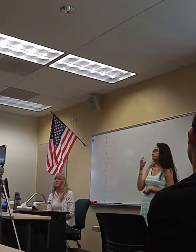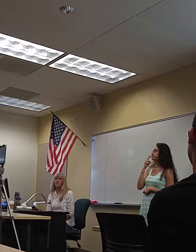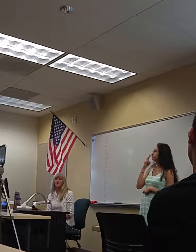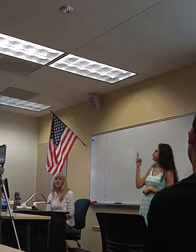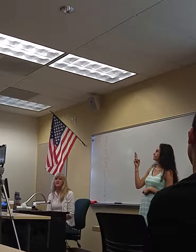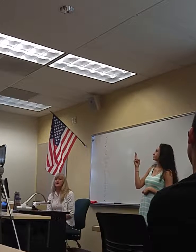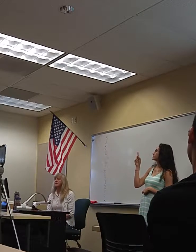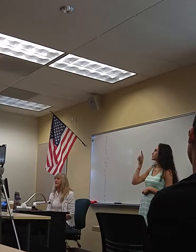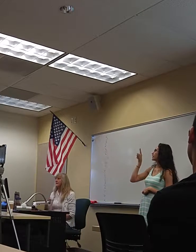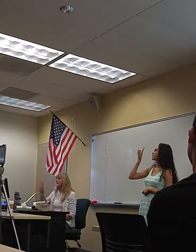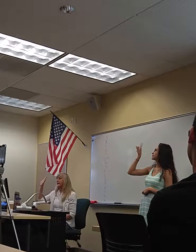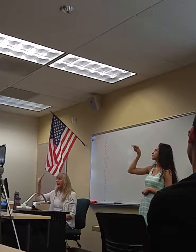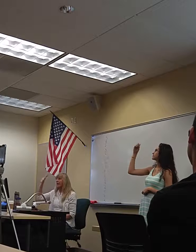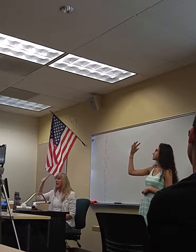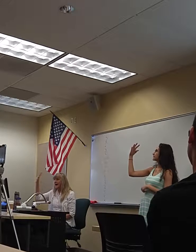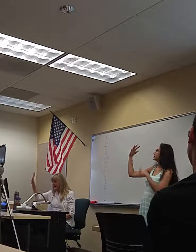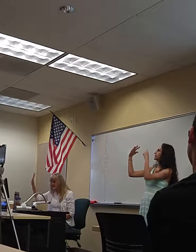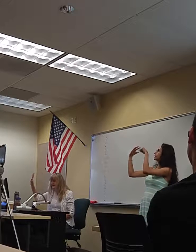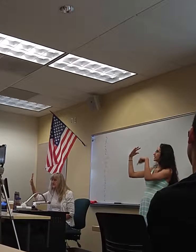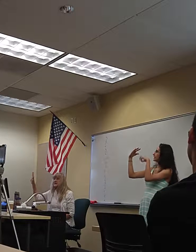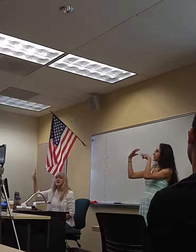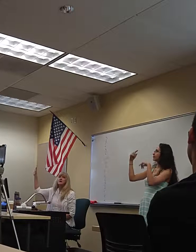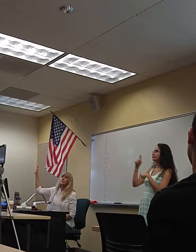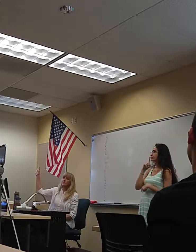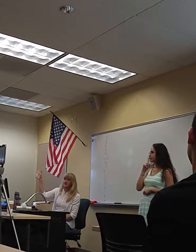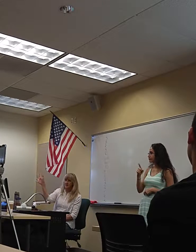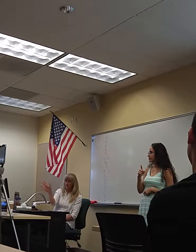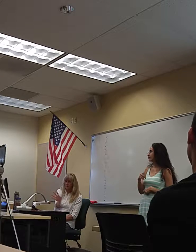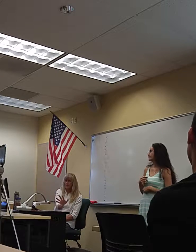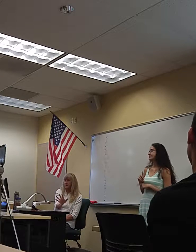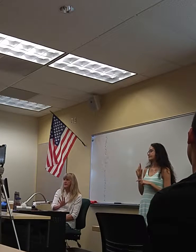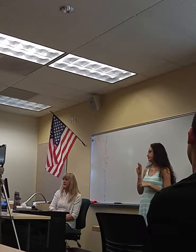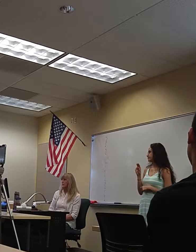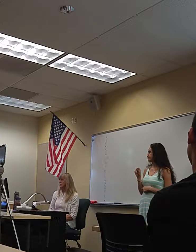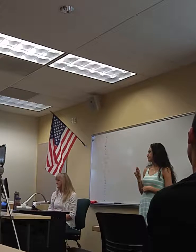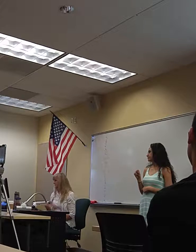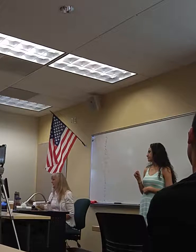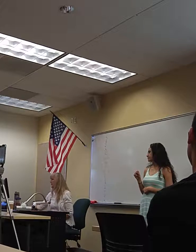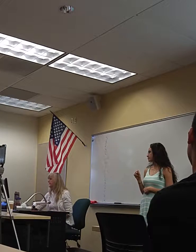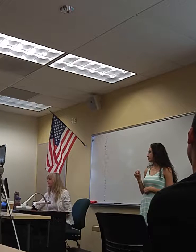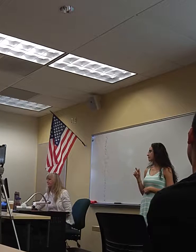movement of that light, which is coming downwards. Okay?